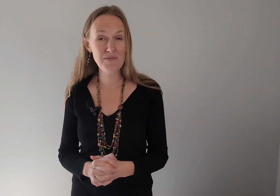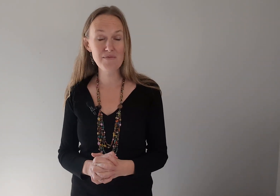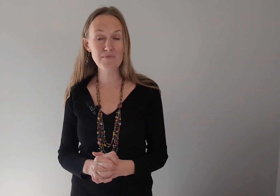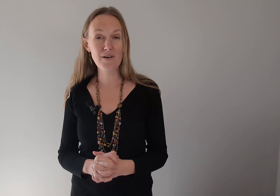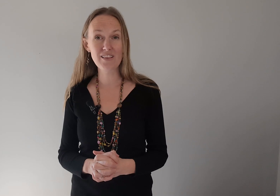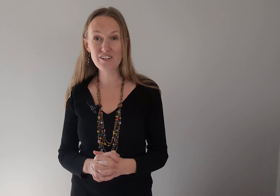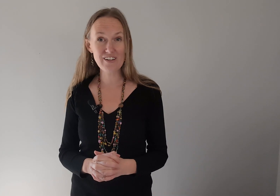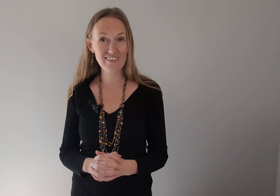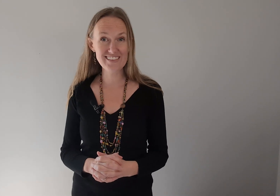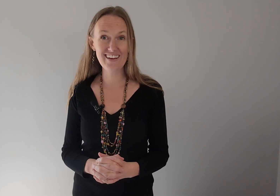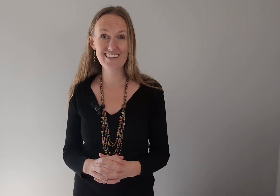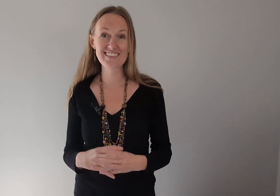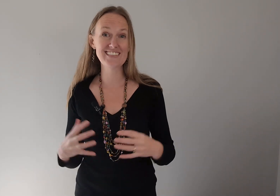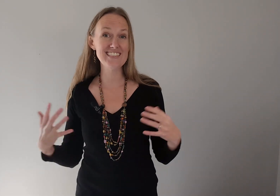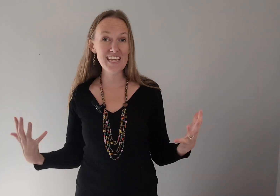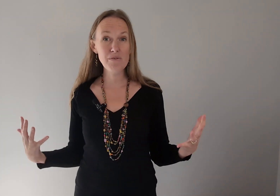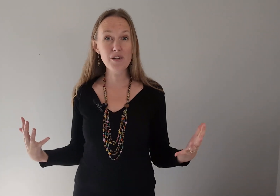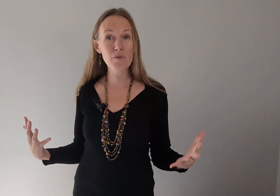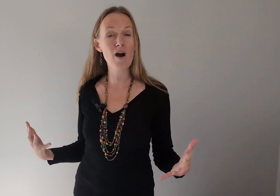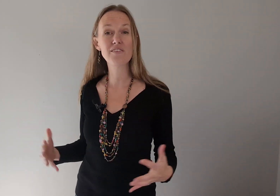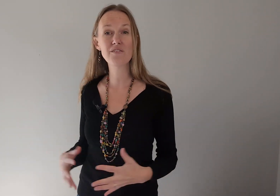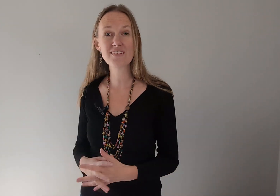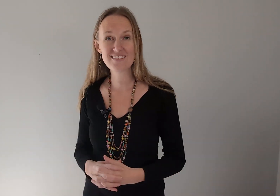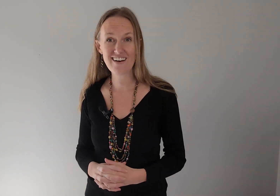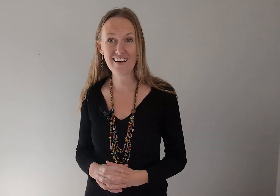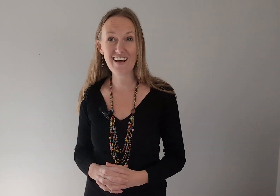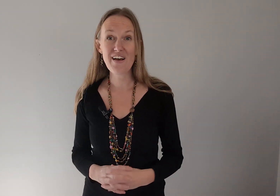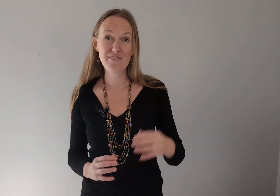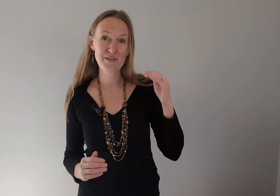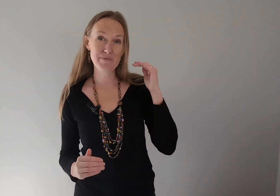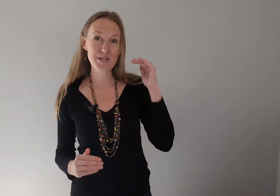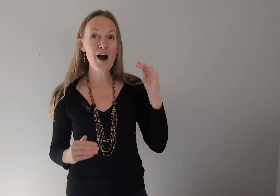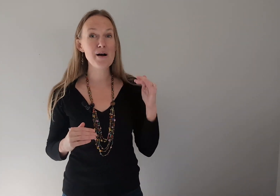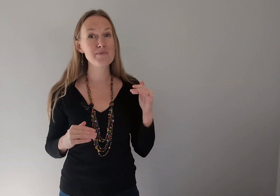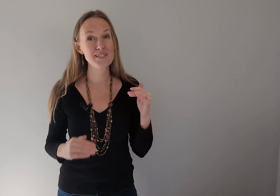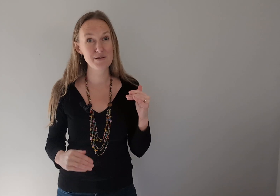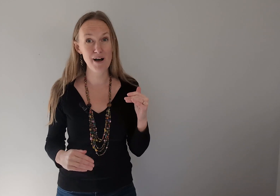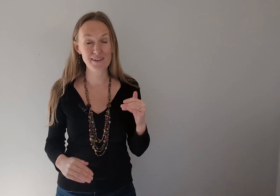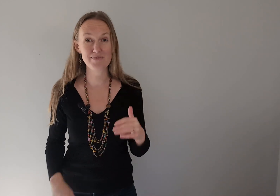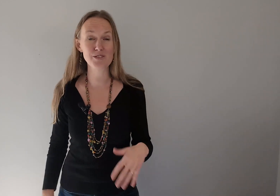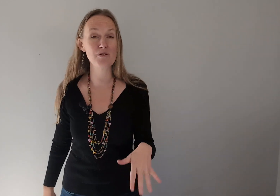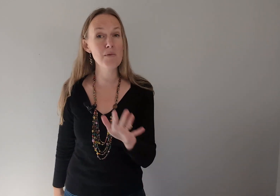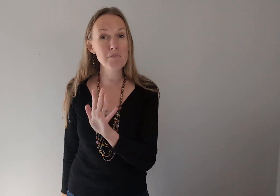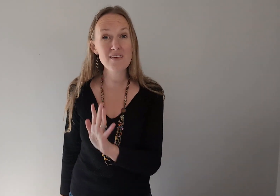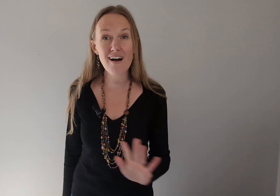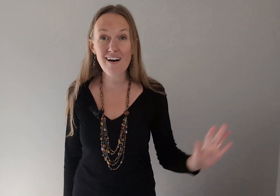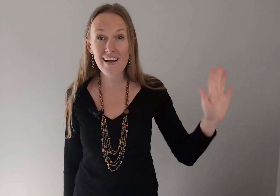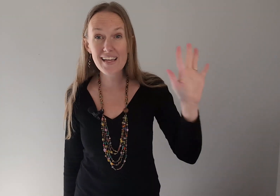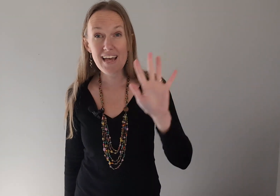we've learned all the signs, and today we're going to walk through this song from top to bottom. So remember that I